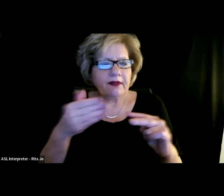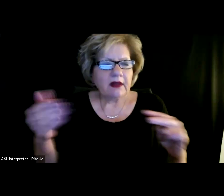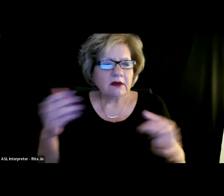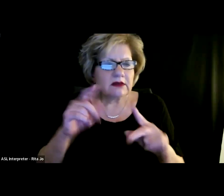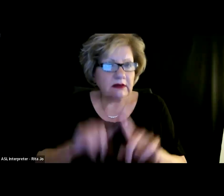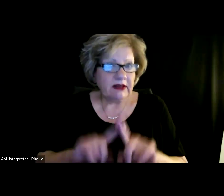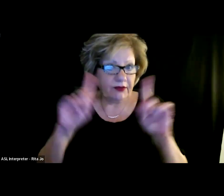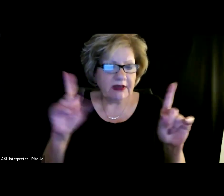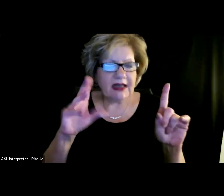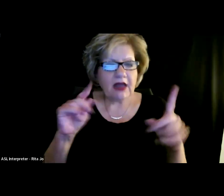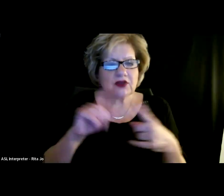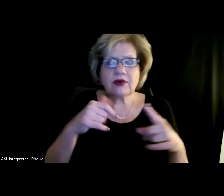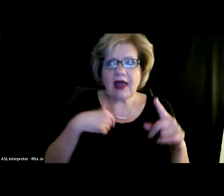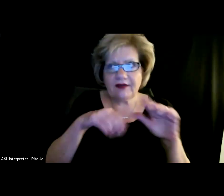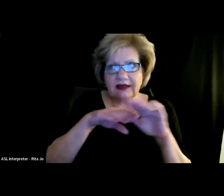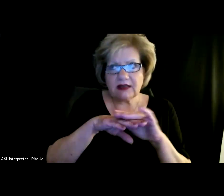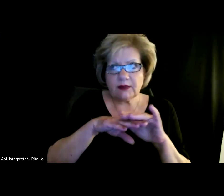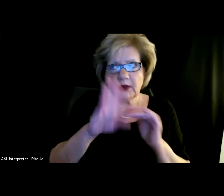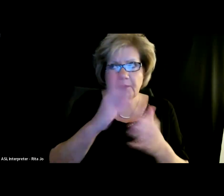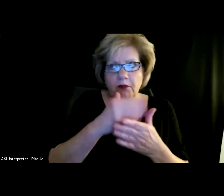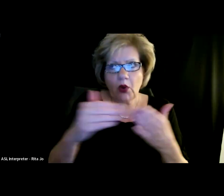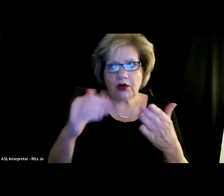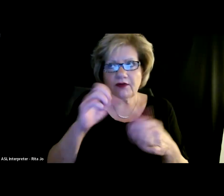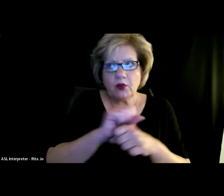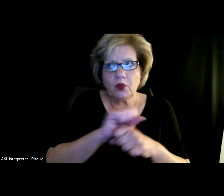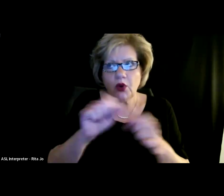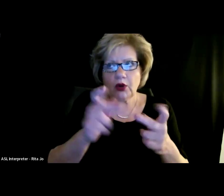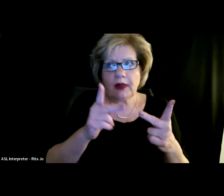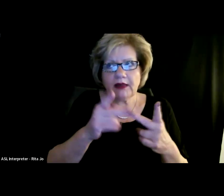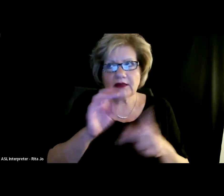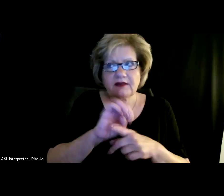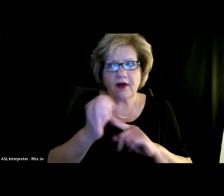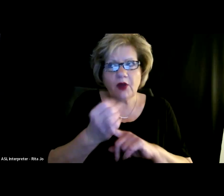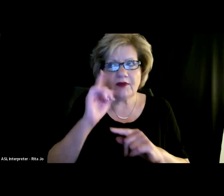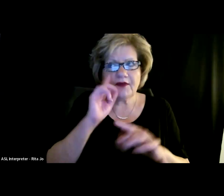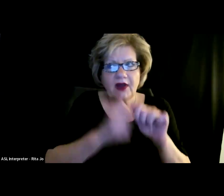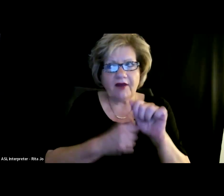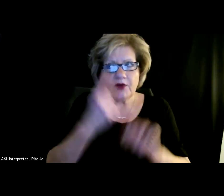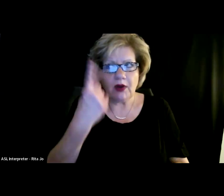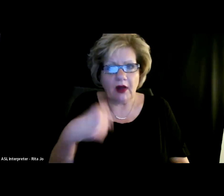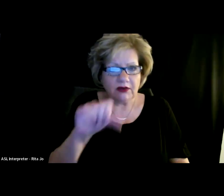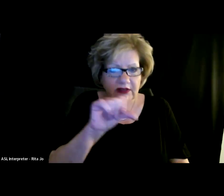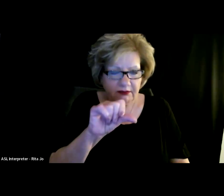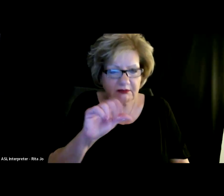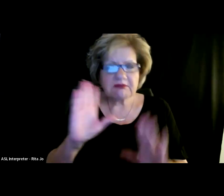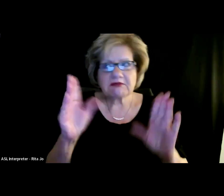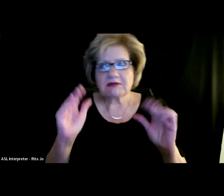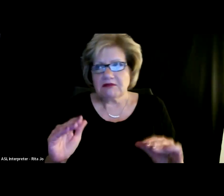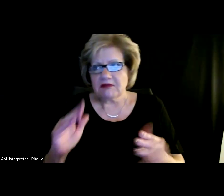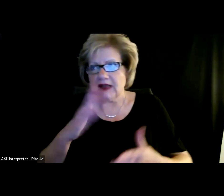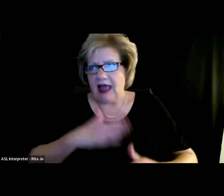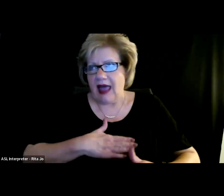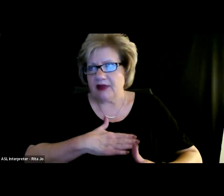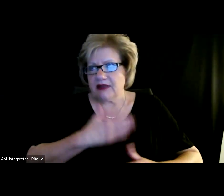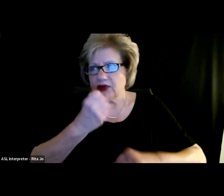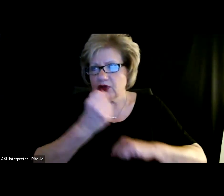make accessibility part of the workplace environment for everyone else. We are so happy to support this work. We work